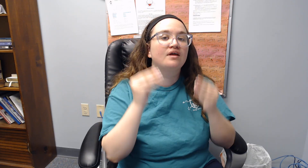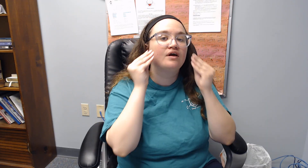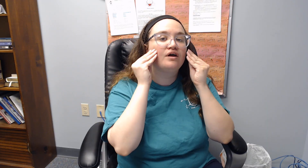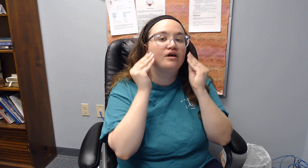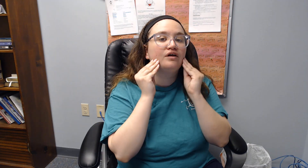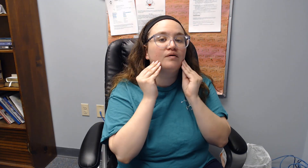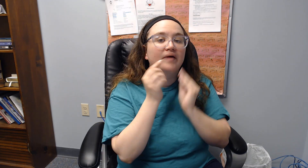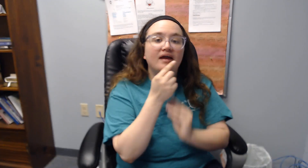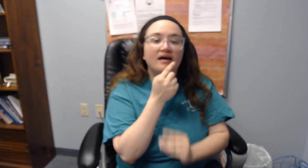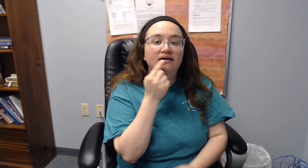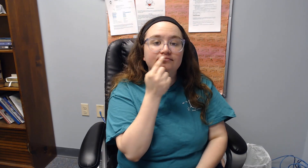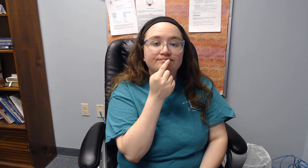Your makeup.